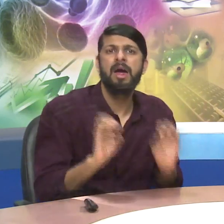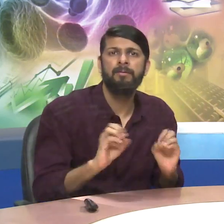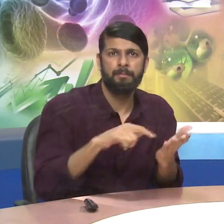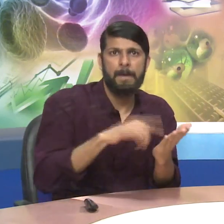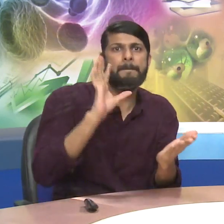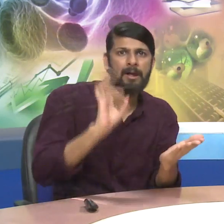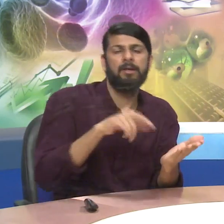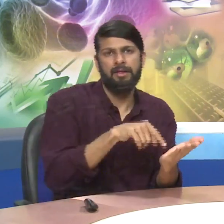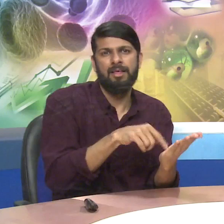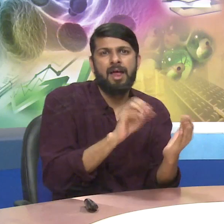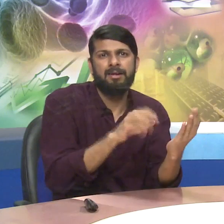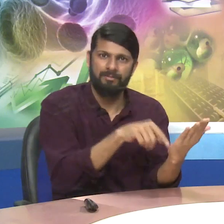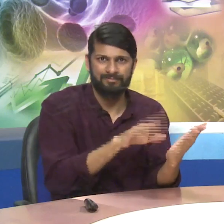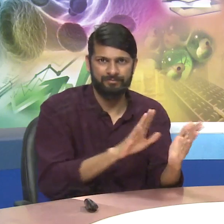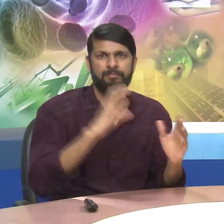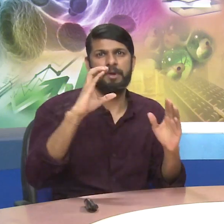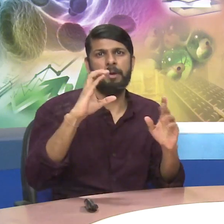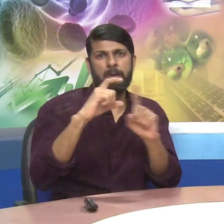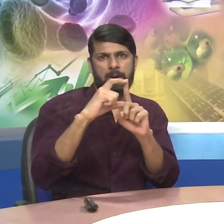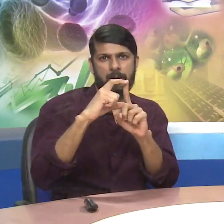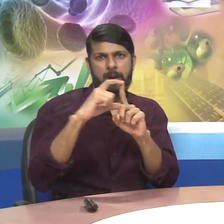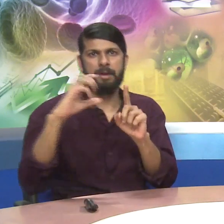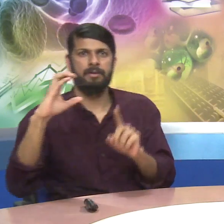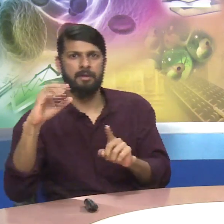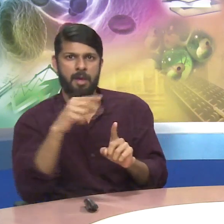the task of the committee was to prepare the draft